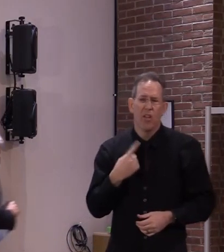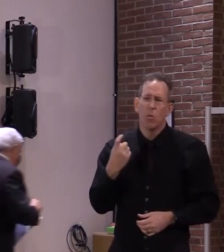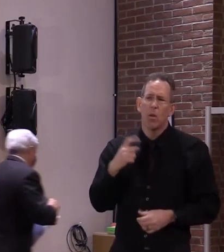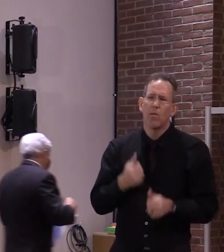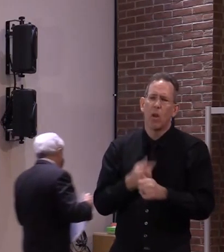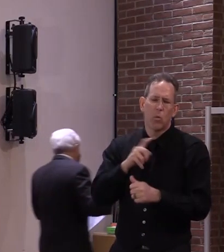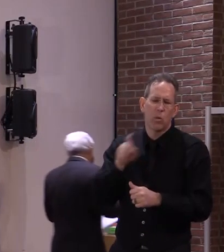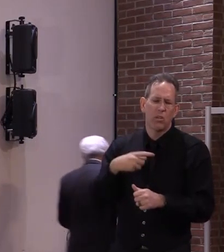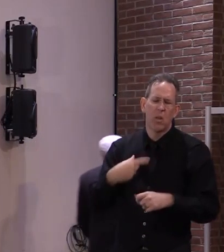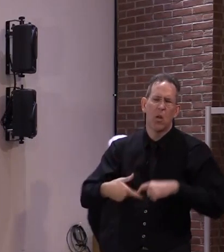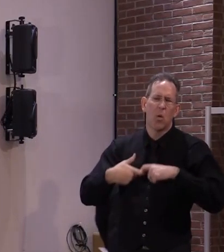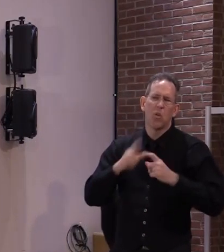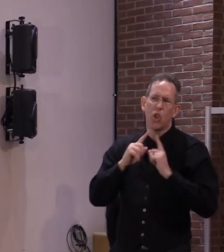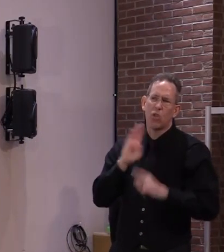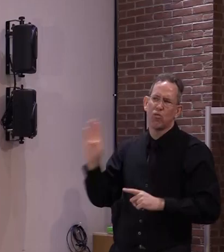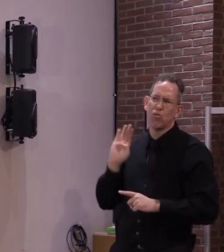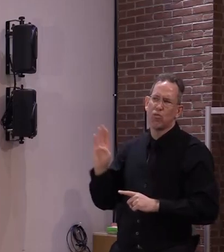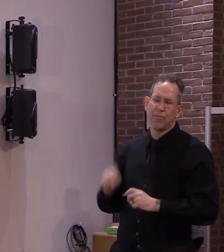Local 22.